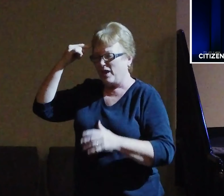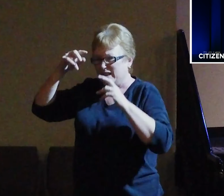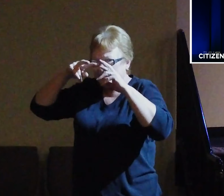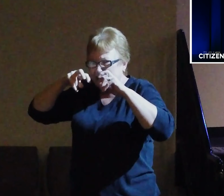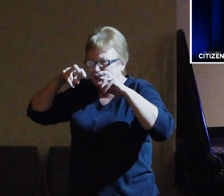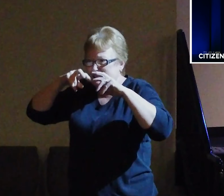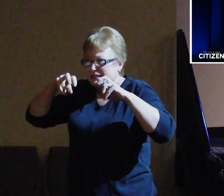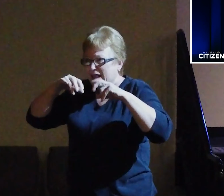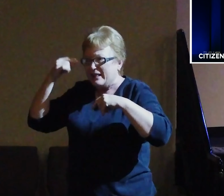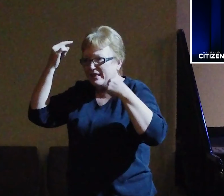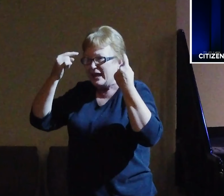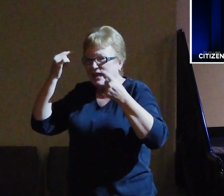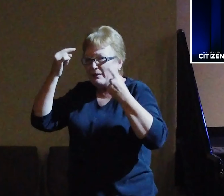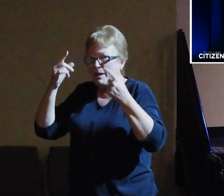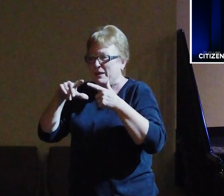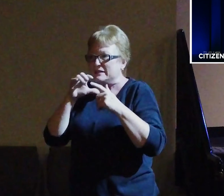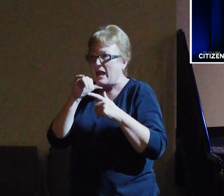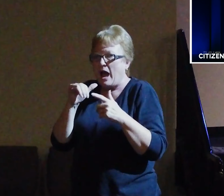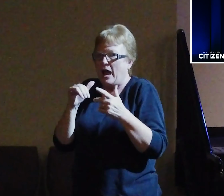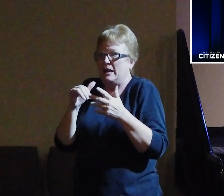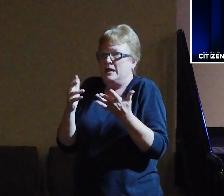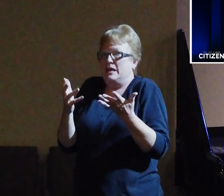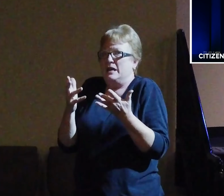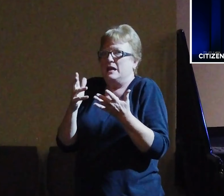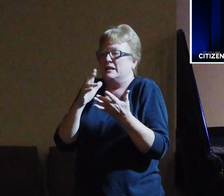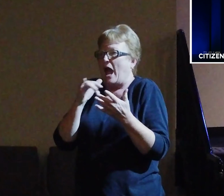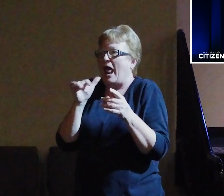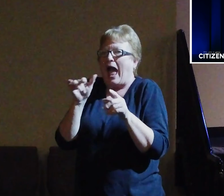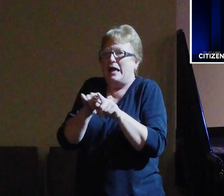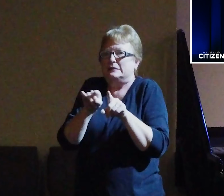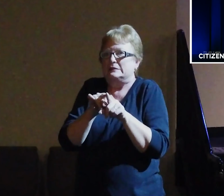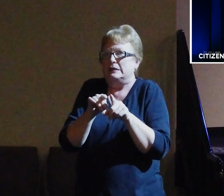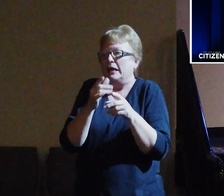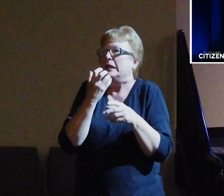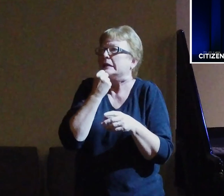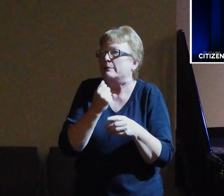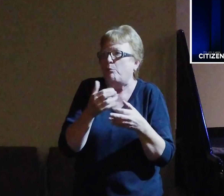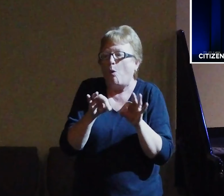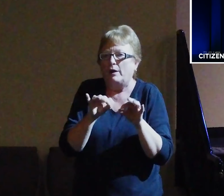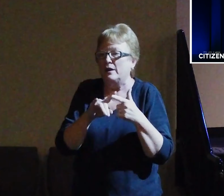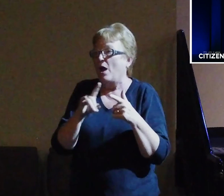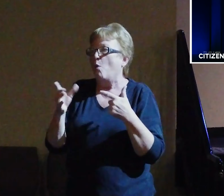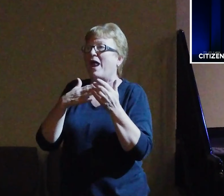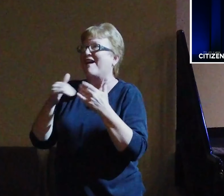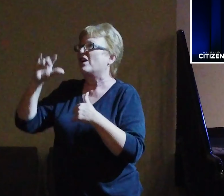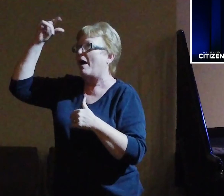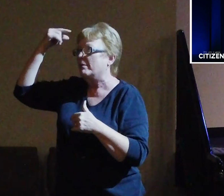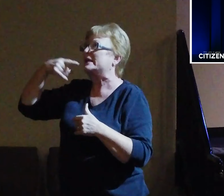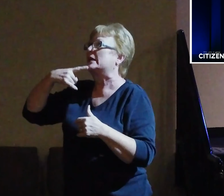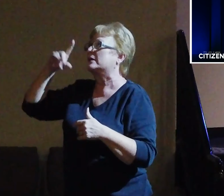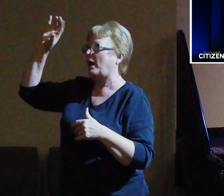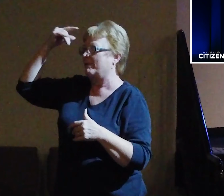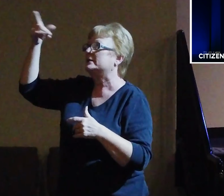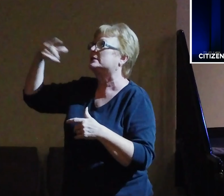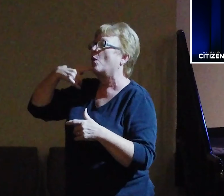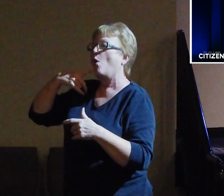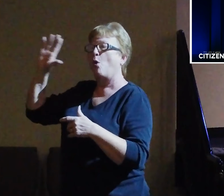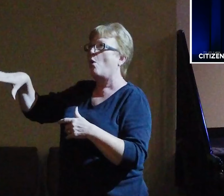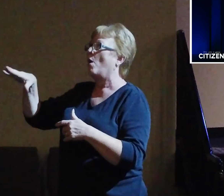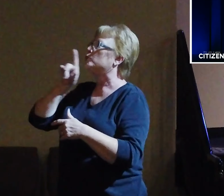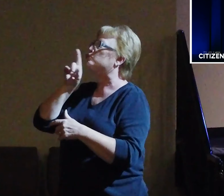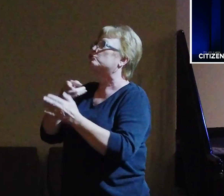discernment are not all that important. Whatever the government says, whatever mainstream media says, that is the gospel